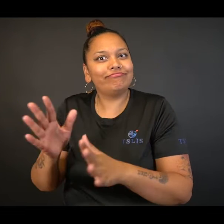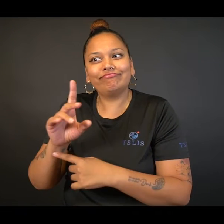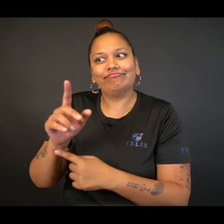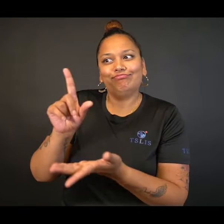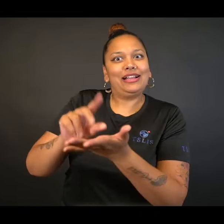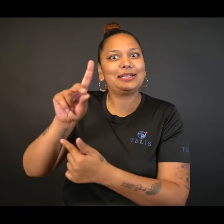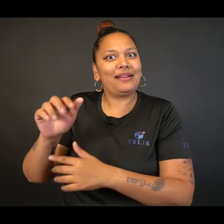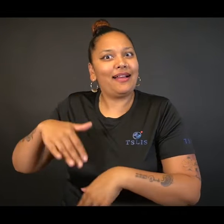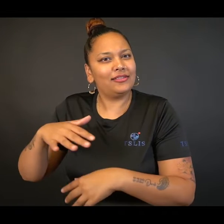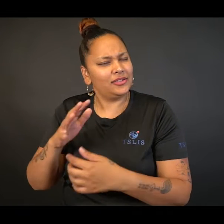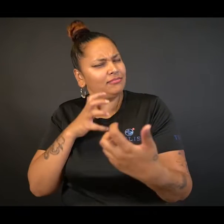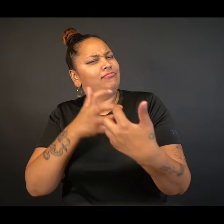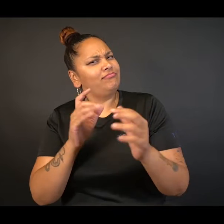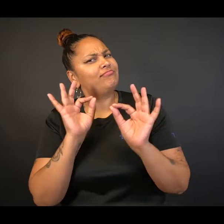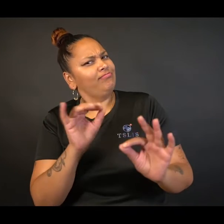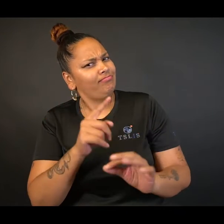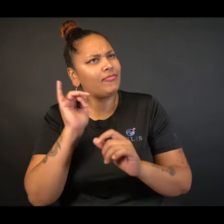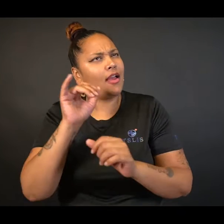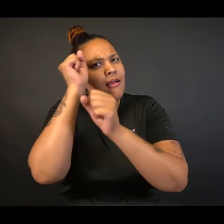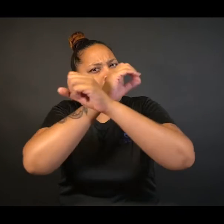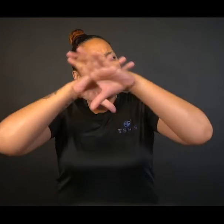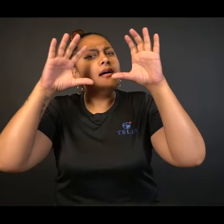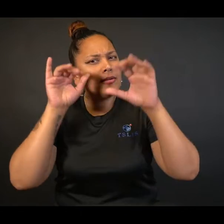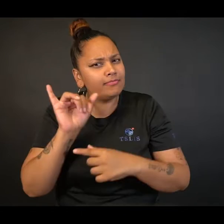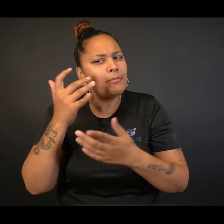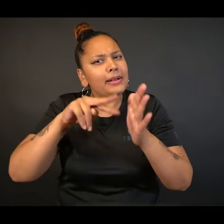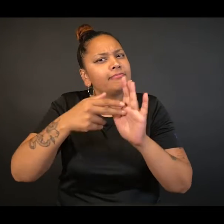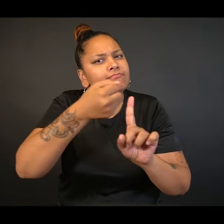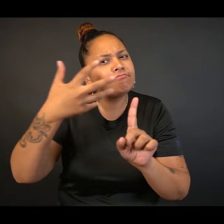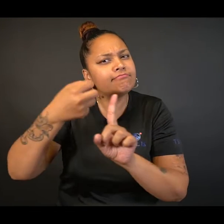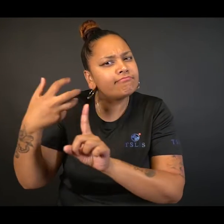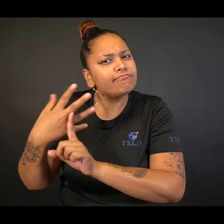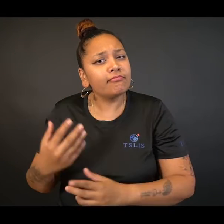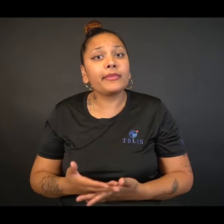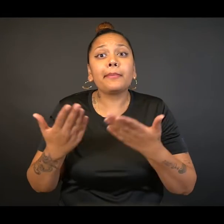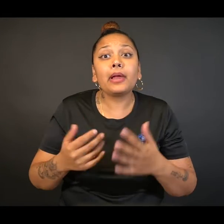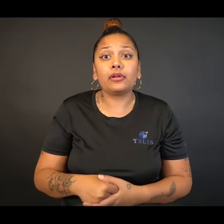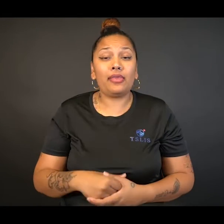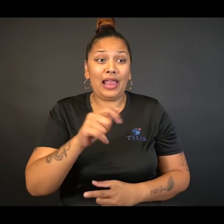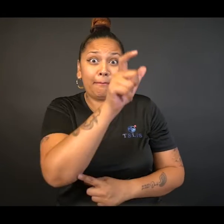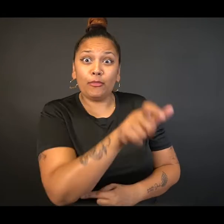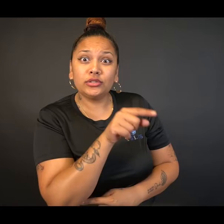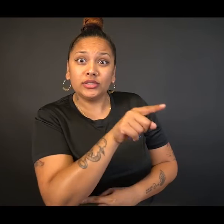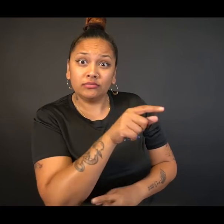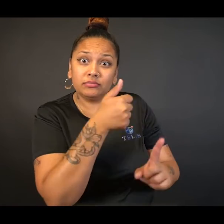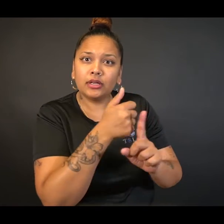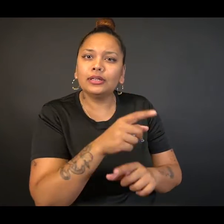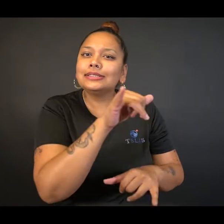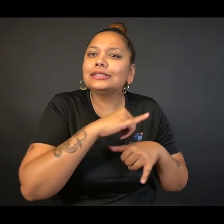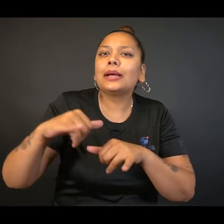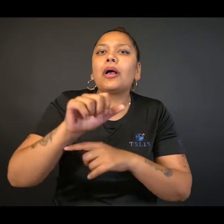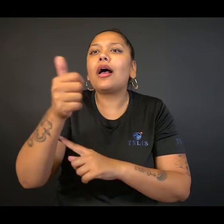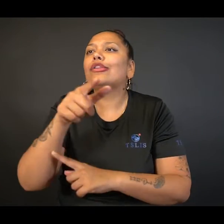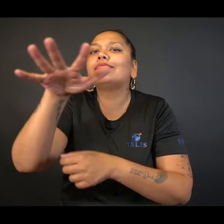print disability, but I think this word like allow to contextualize disability. So mainly it's not the person, but like it's the